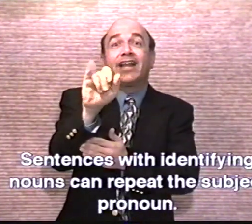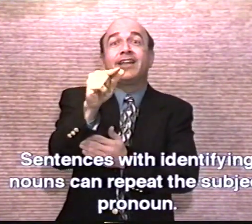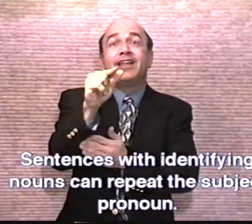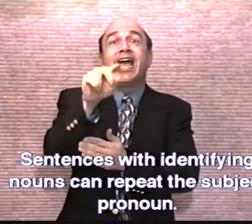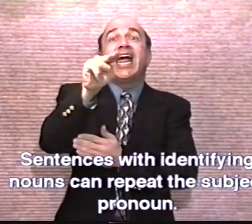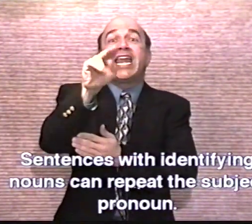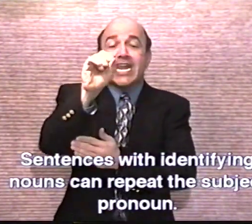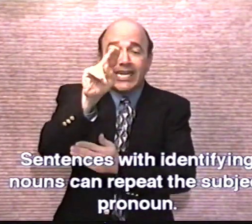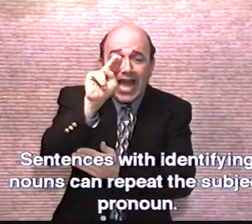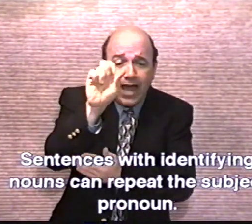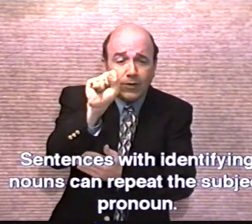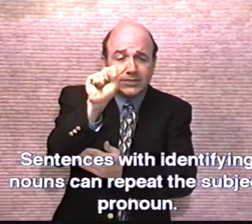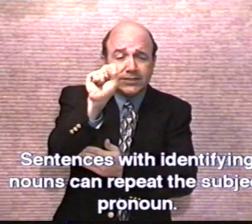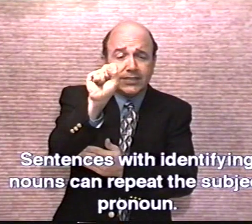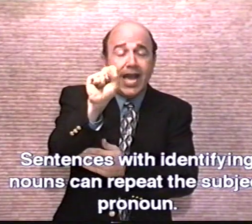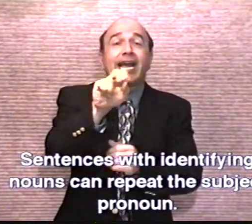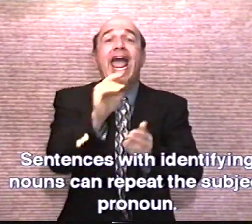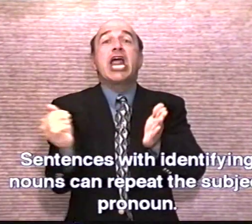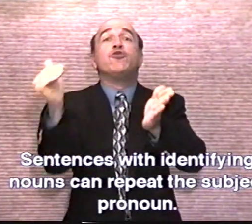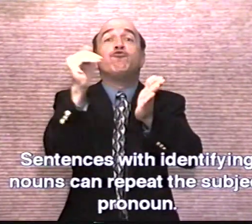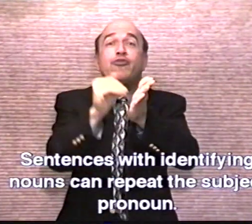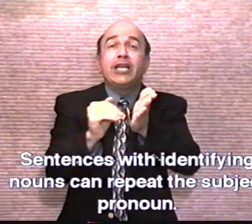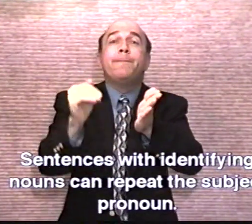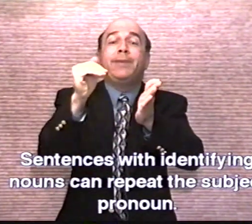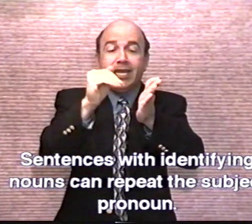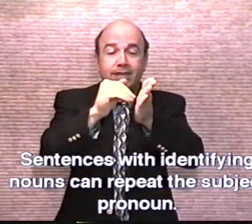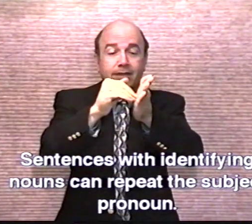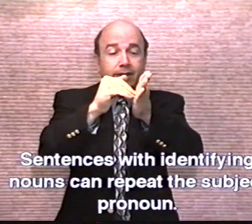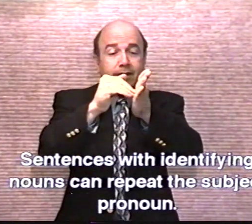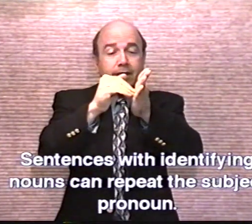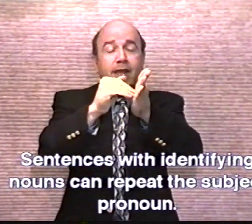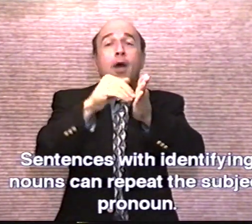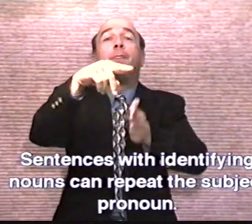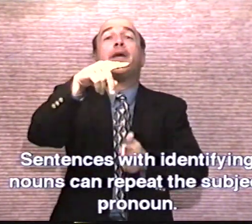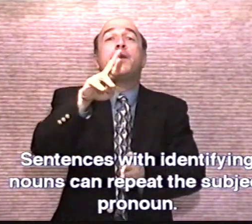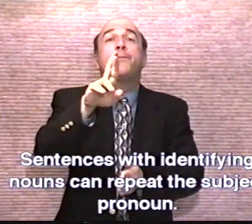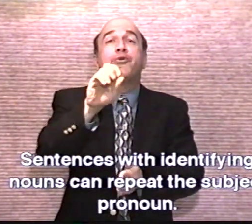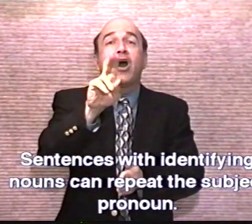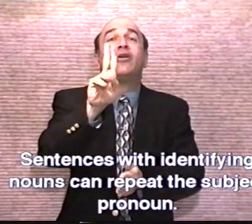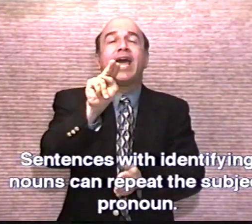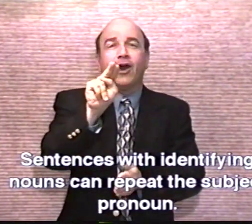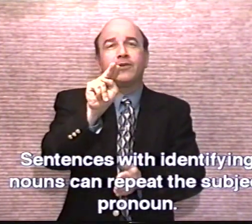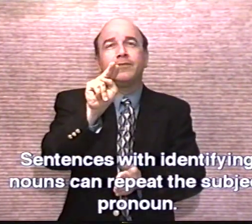identifying noun can repeat the pronoun.